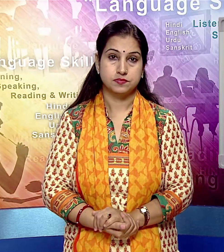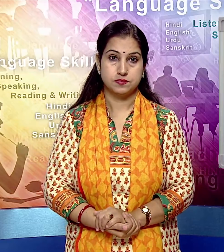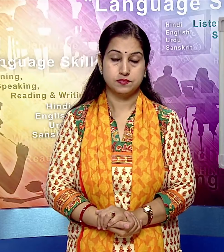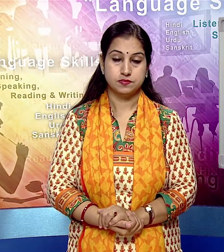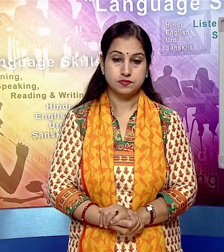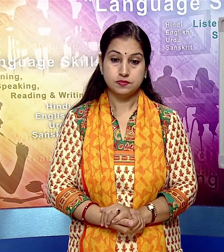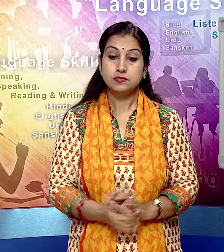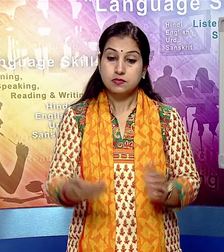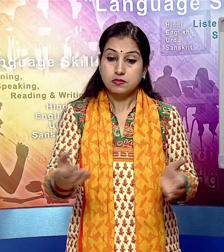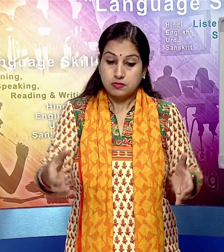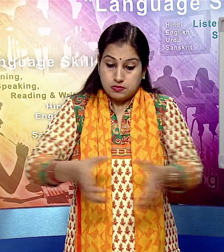food is more safe,